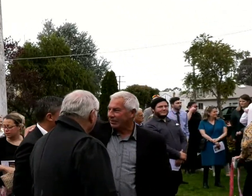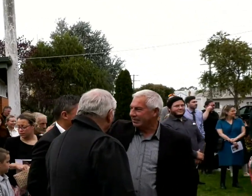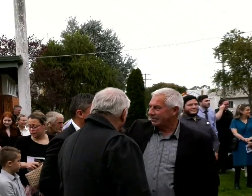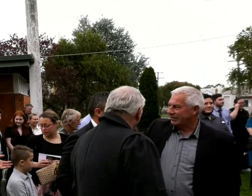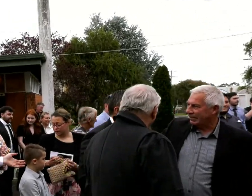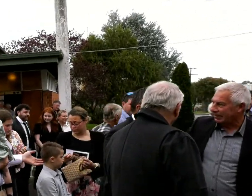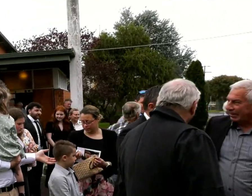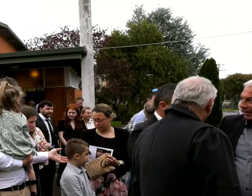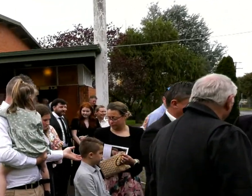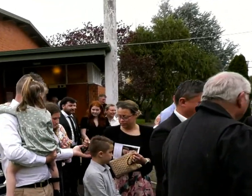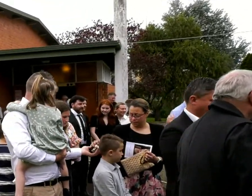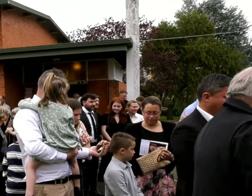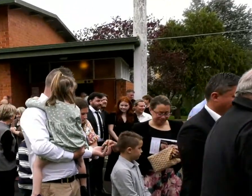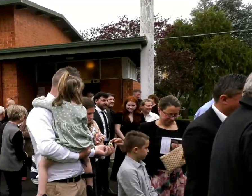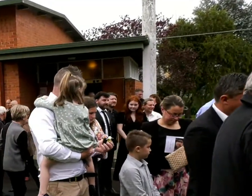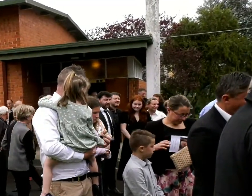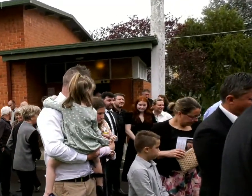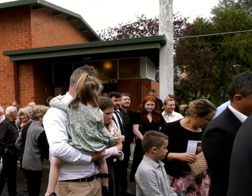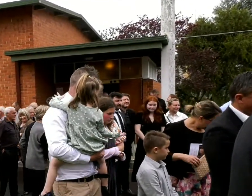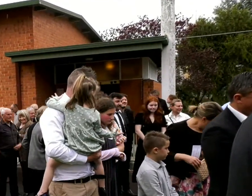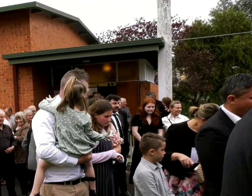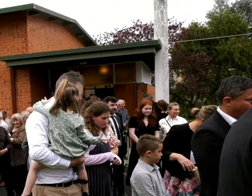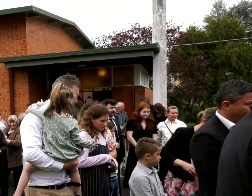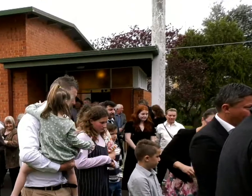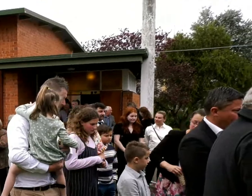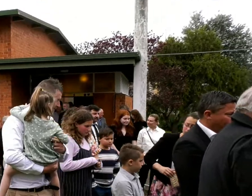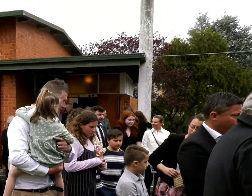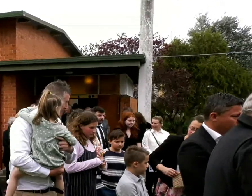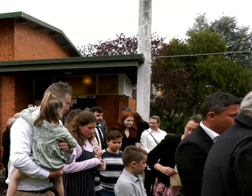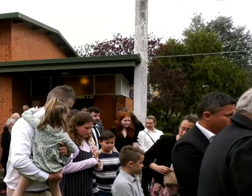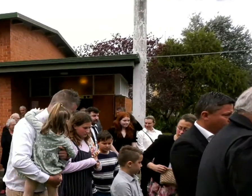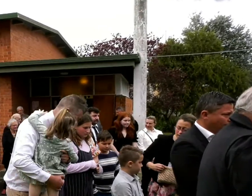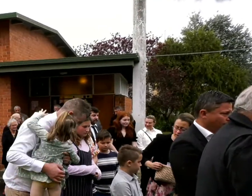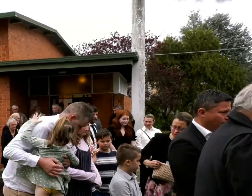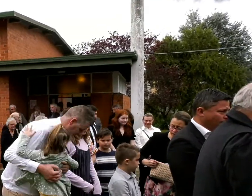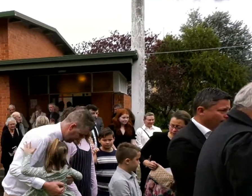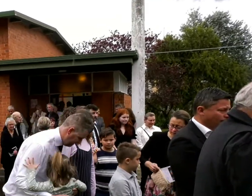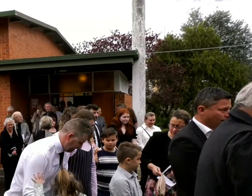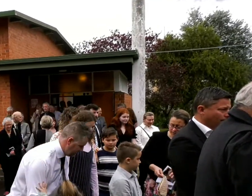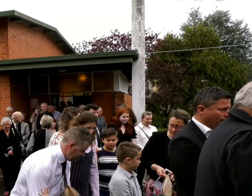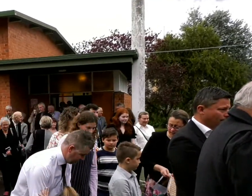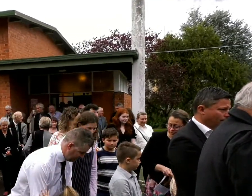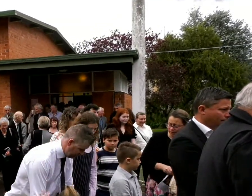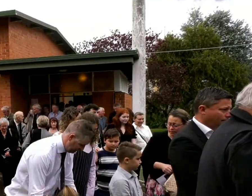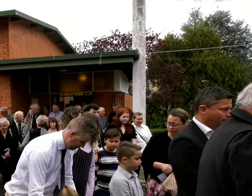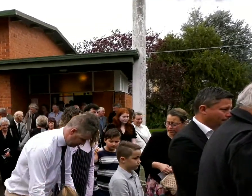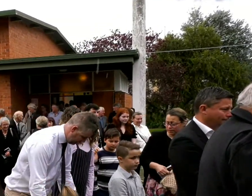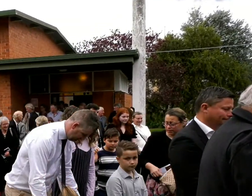me?